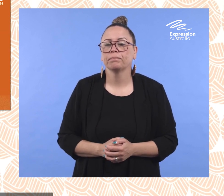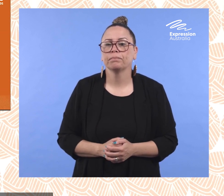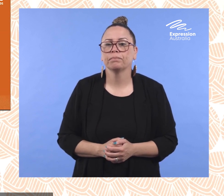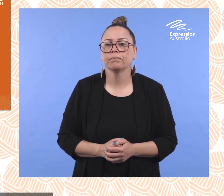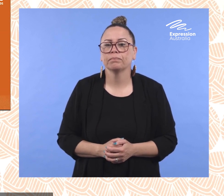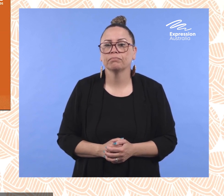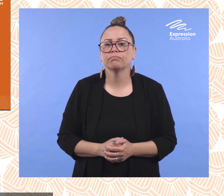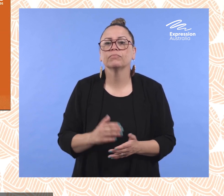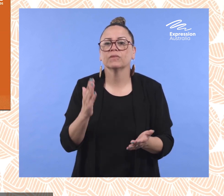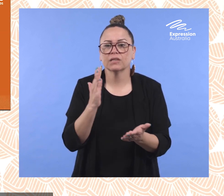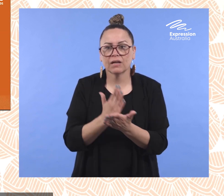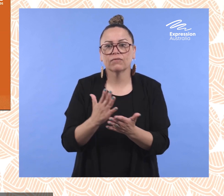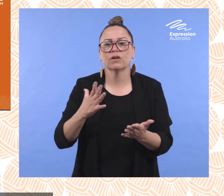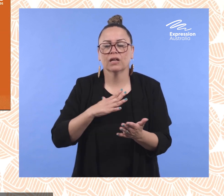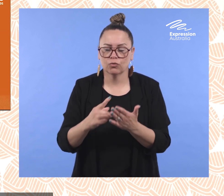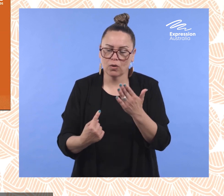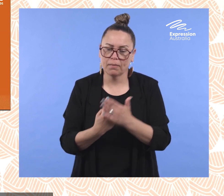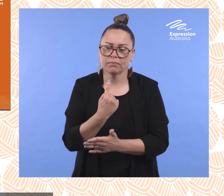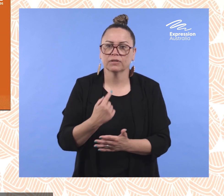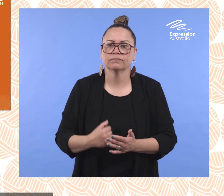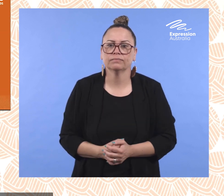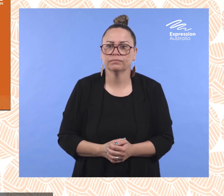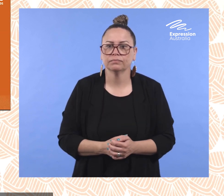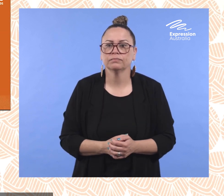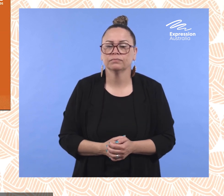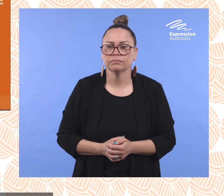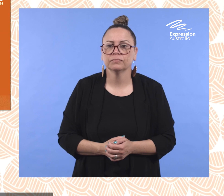That still need to happen.